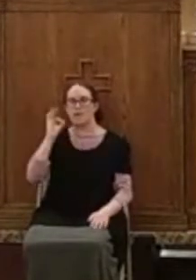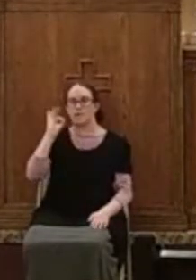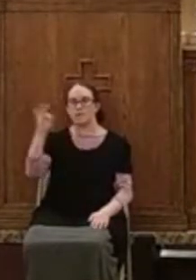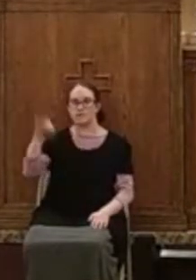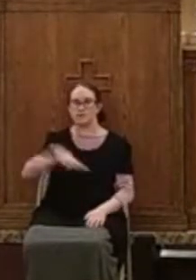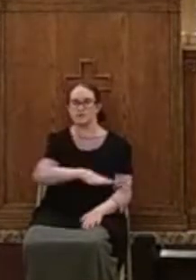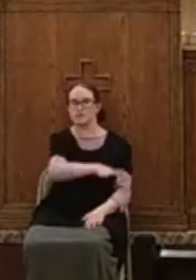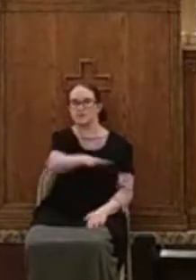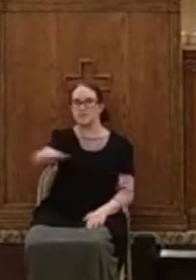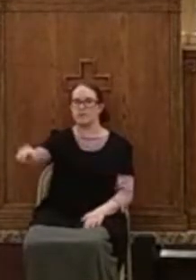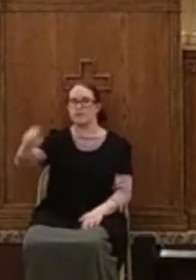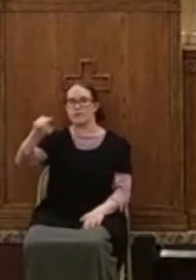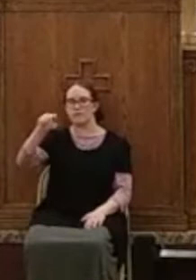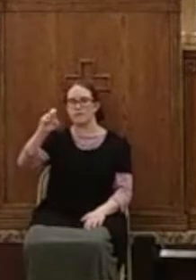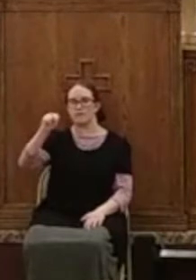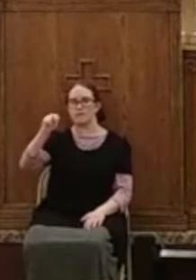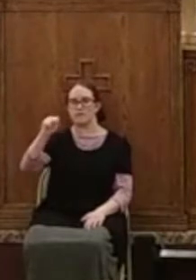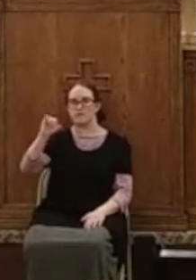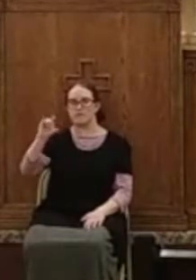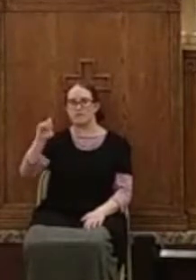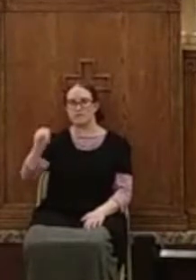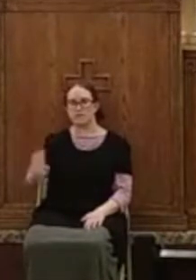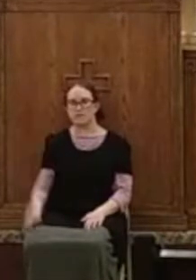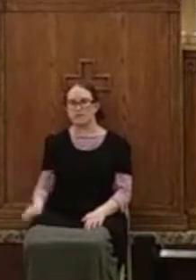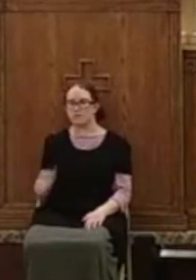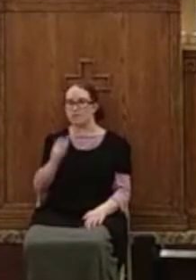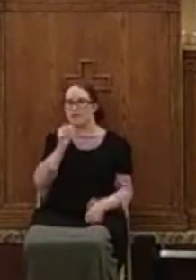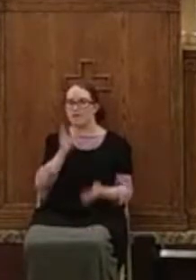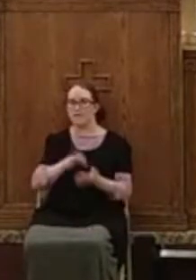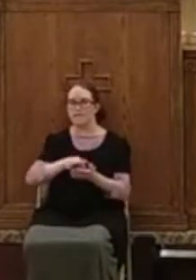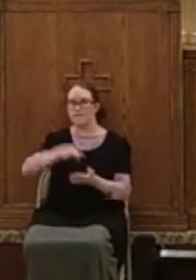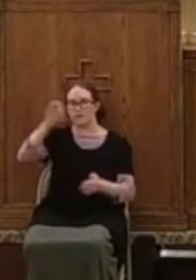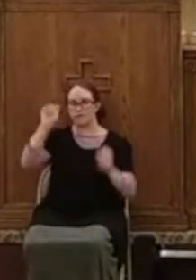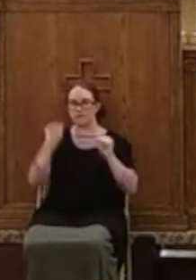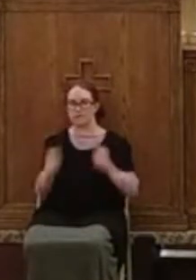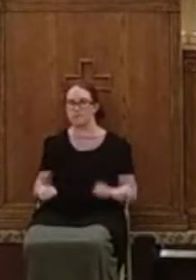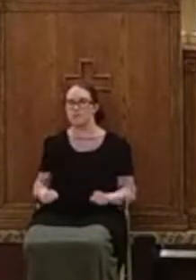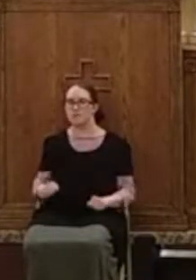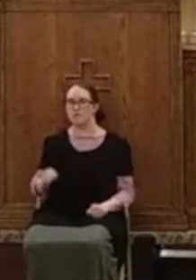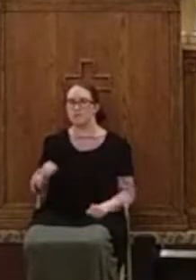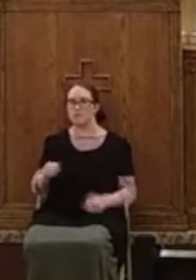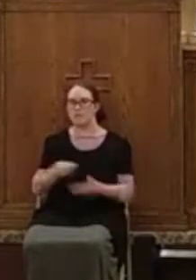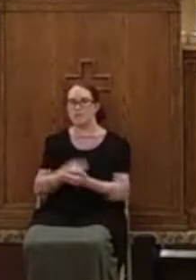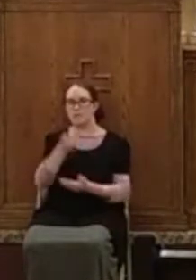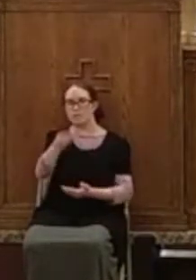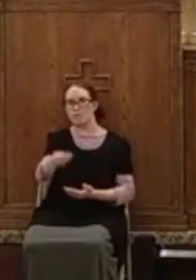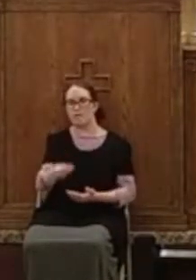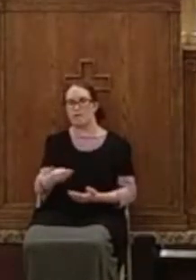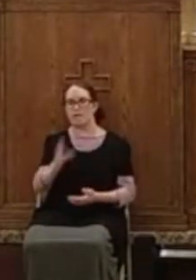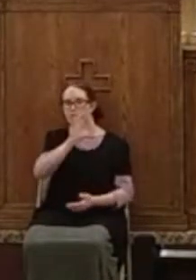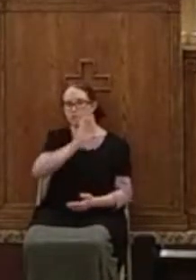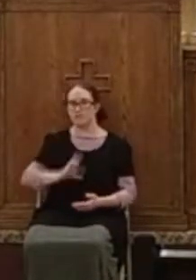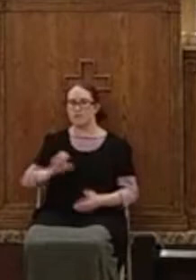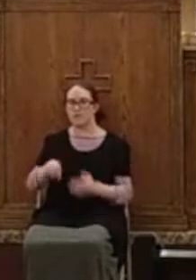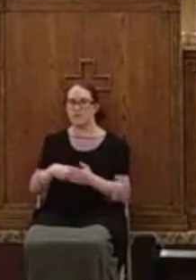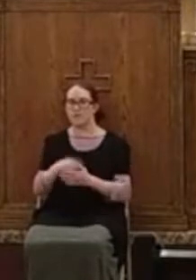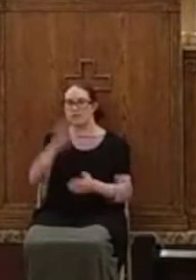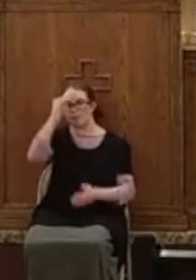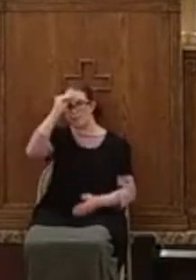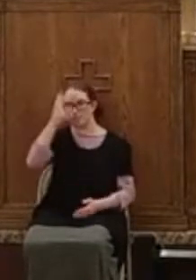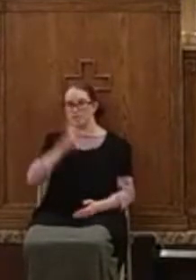the Gentiles the unsearchable riches of Christ, and to make all men